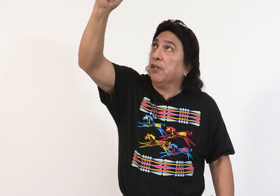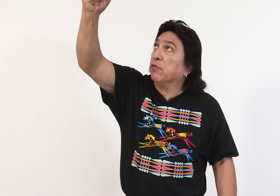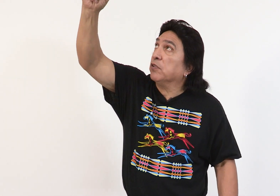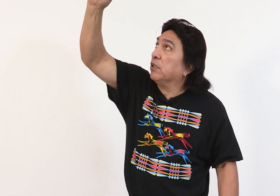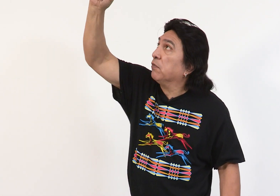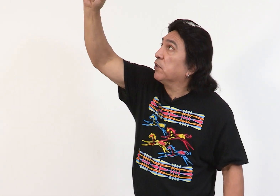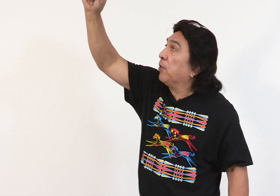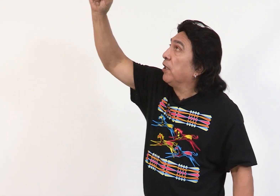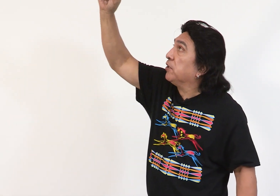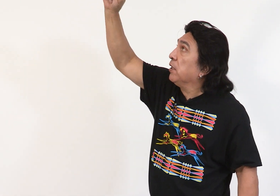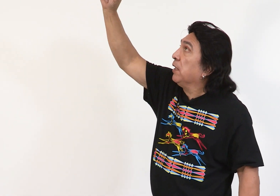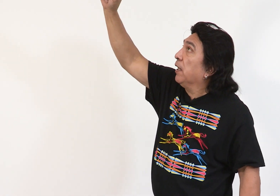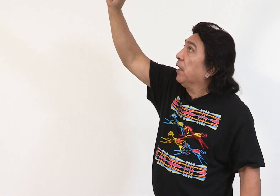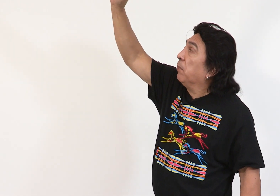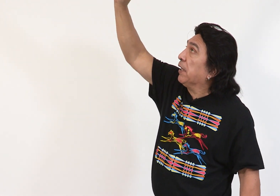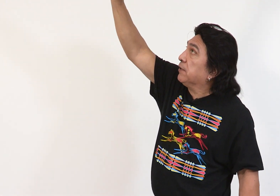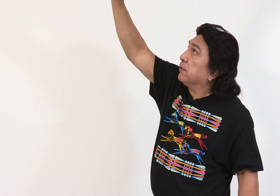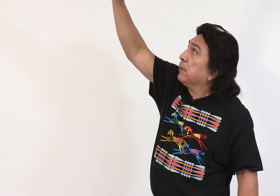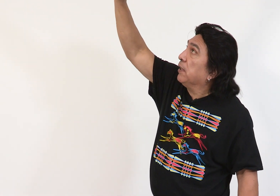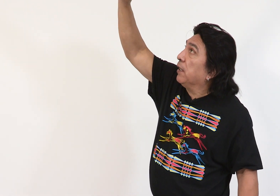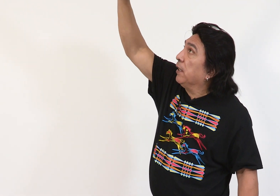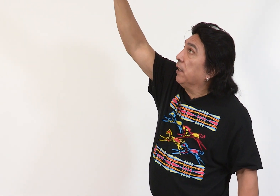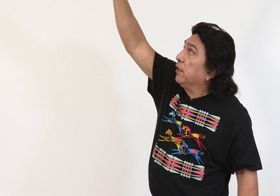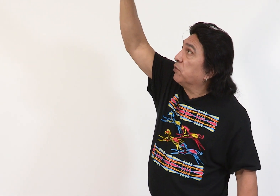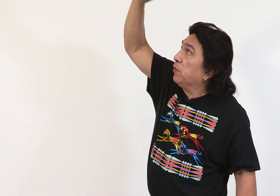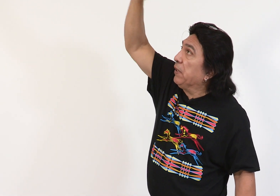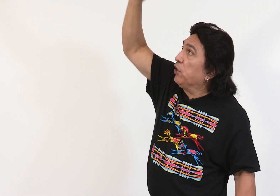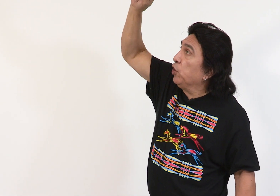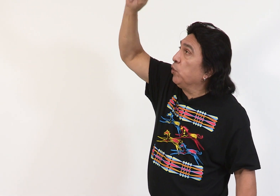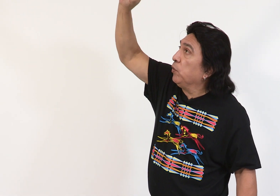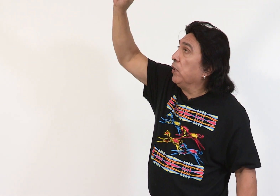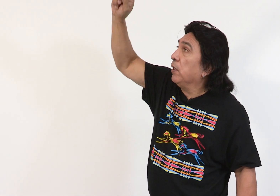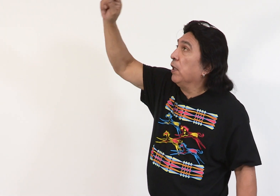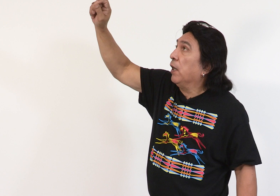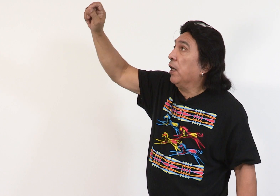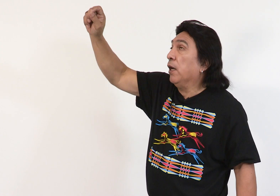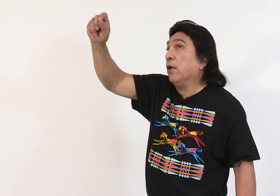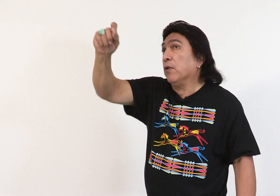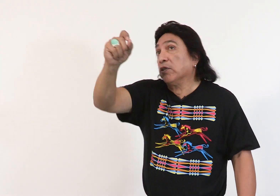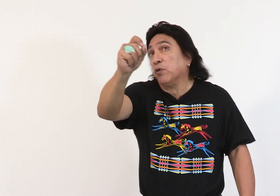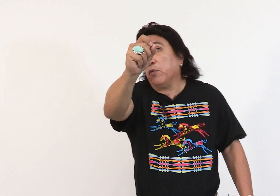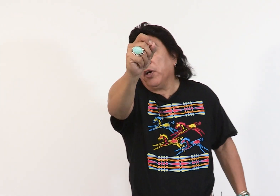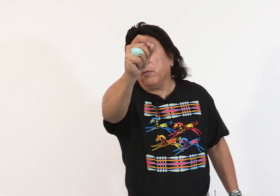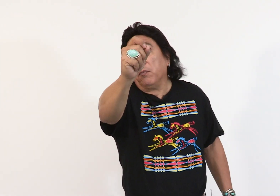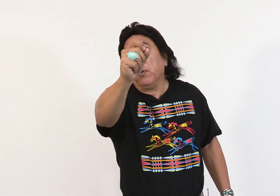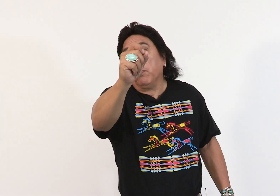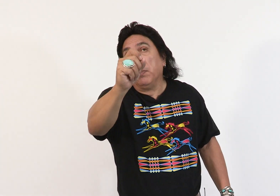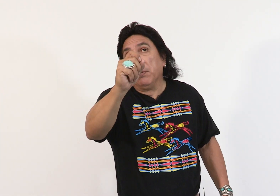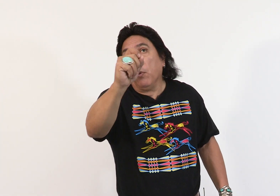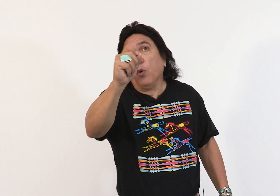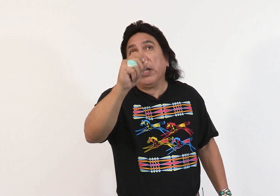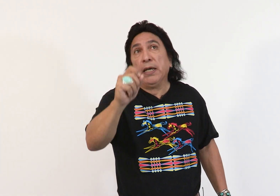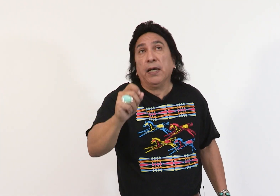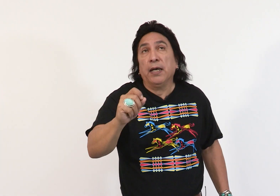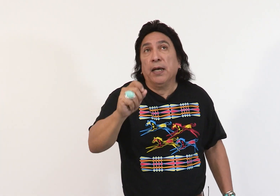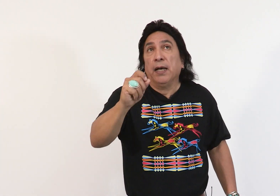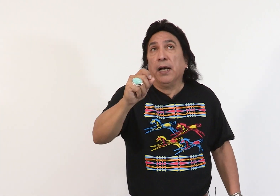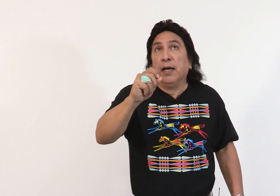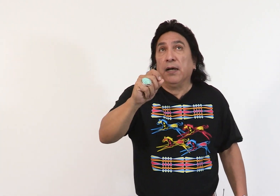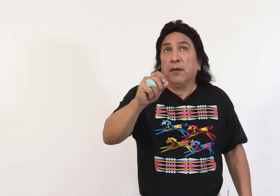different spots, places. This would be noon. This one over here would be morning,